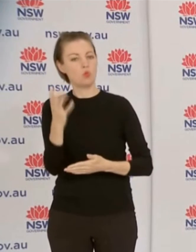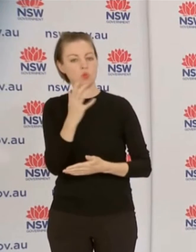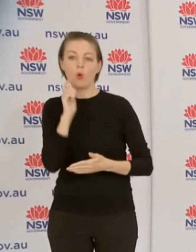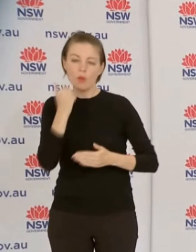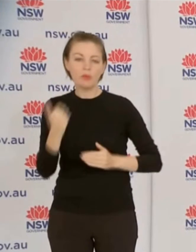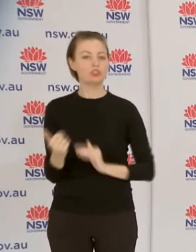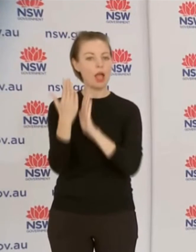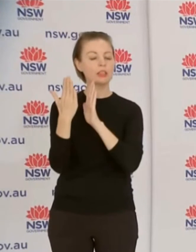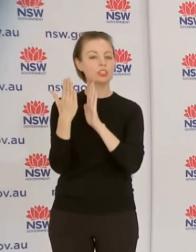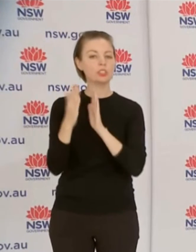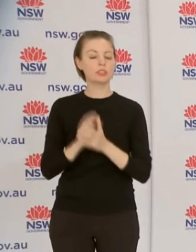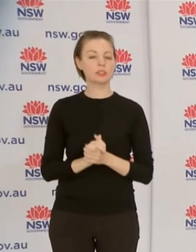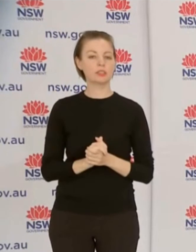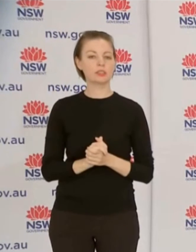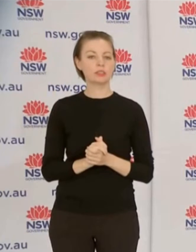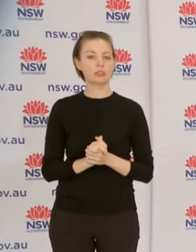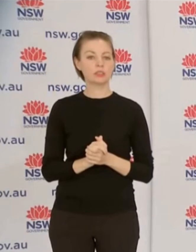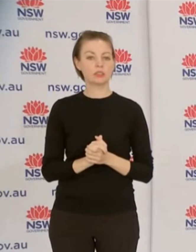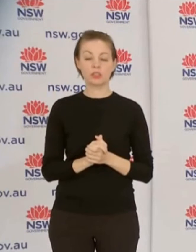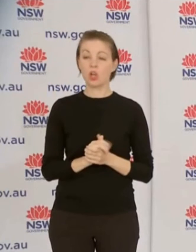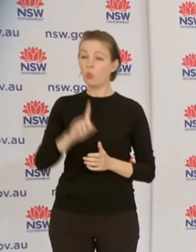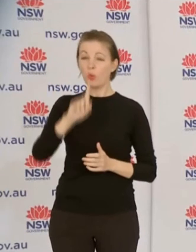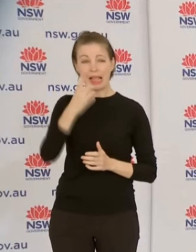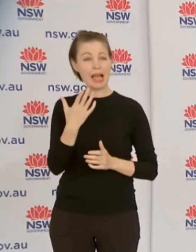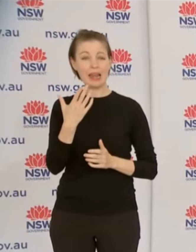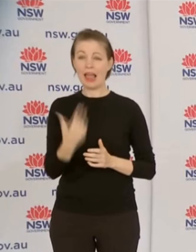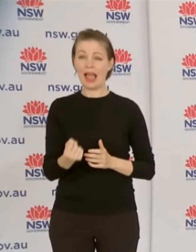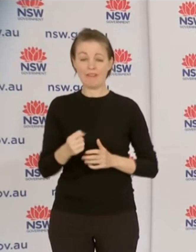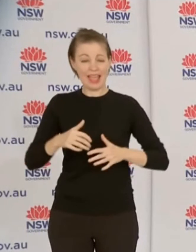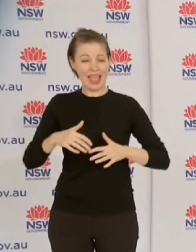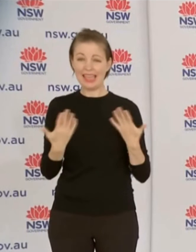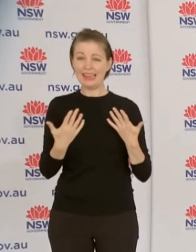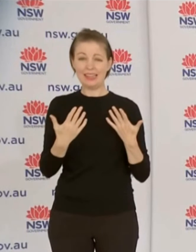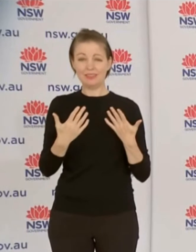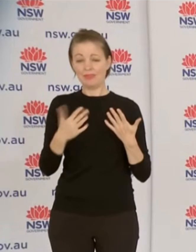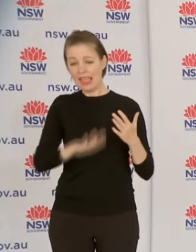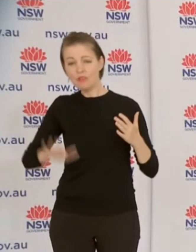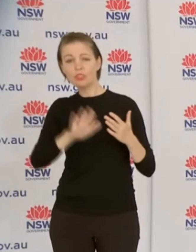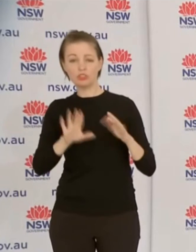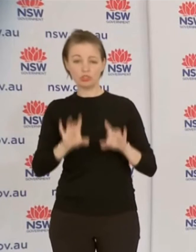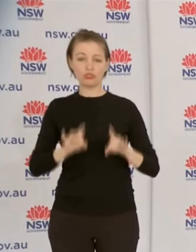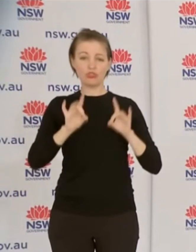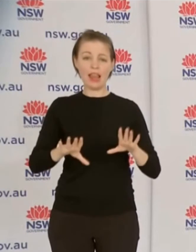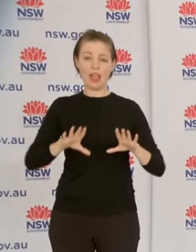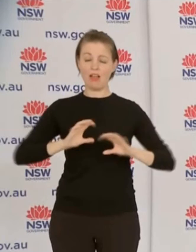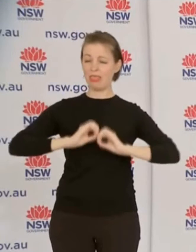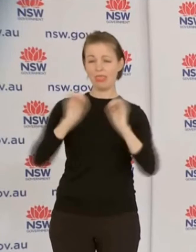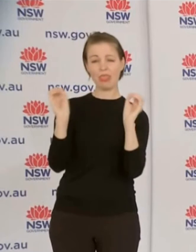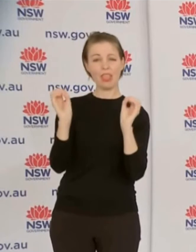no way that Australia or parts of Australia will be COVID-free, especially once we hit those 70 and 80% double